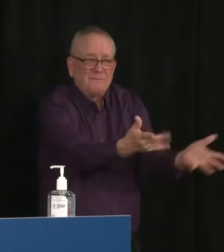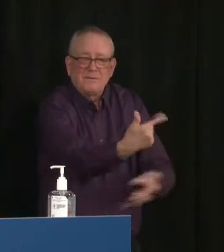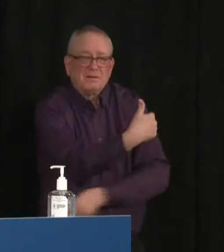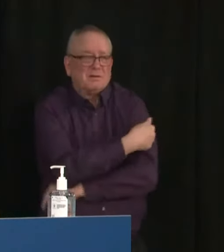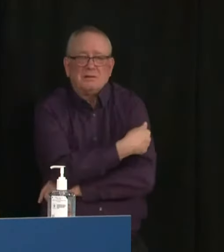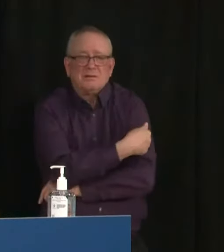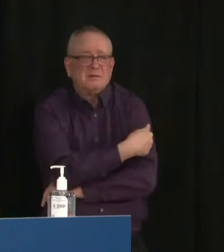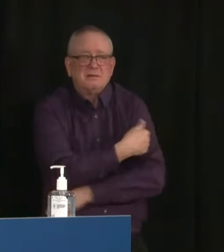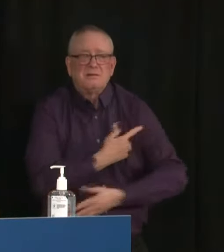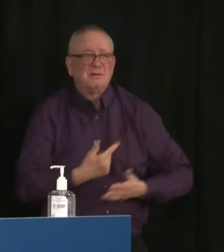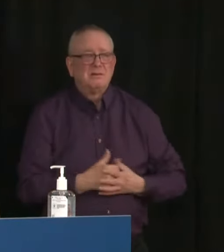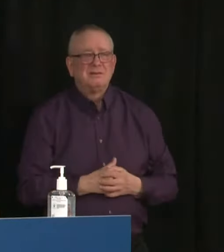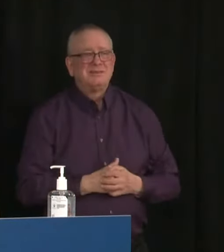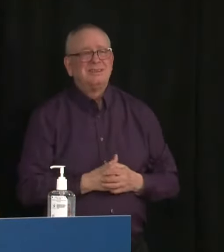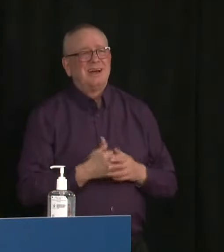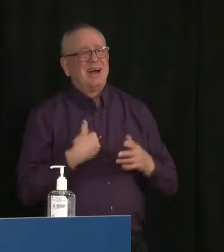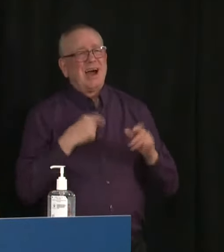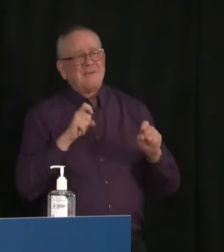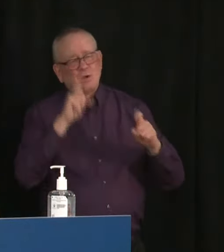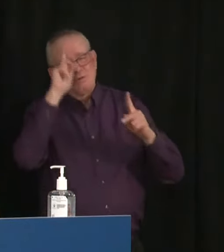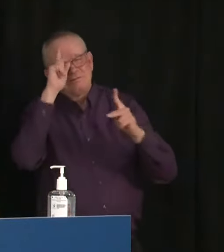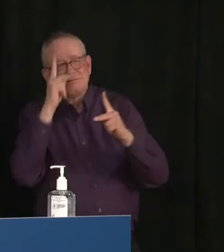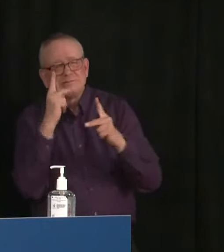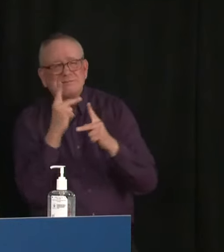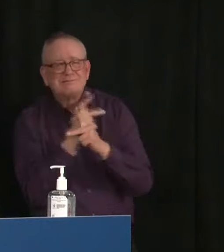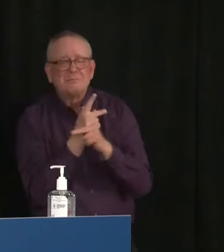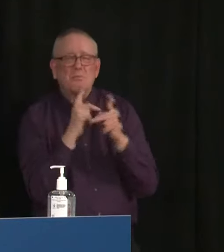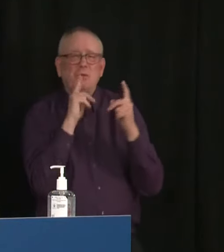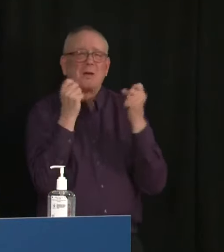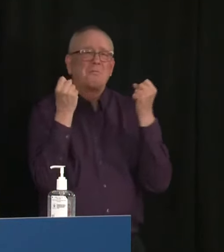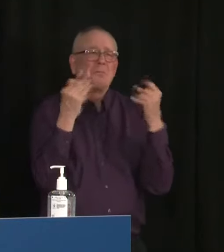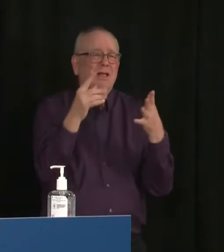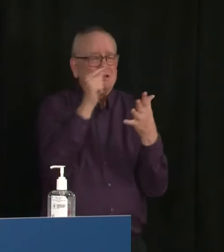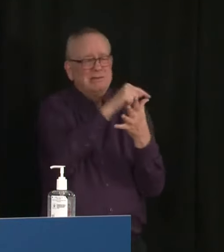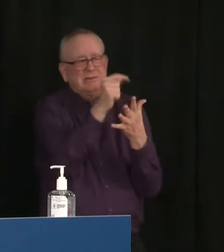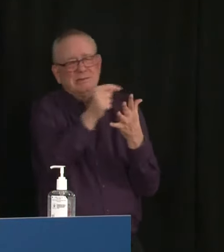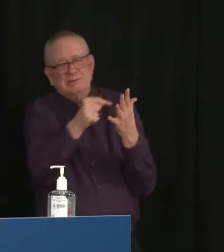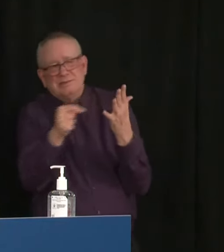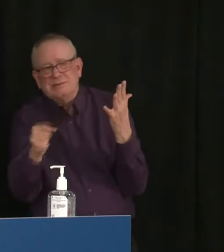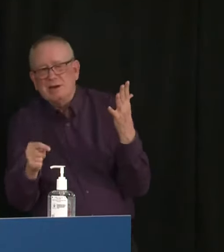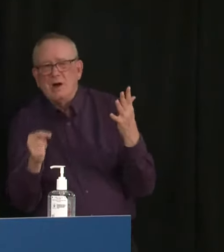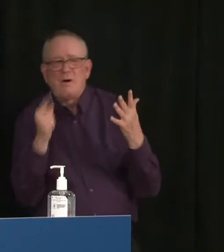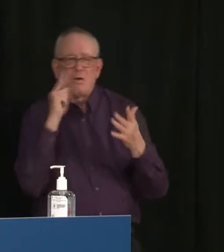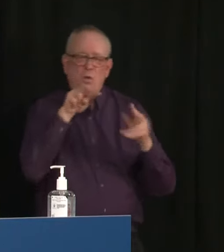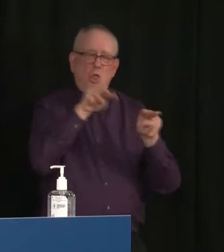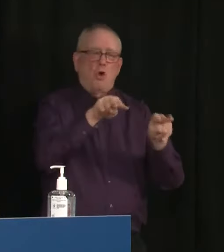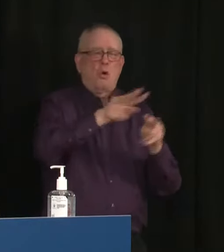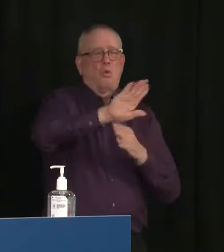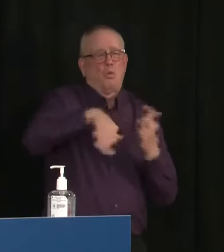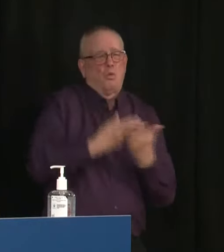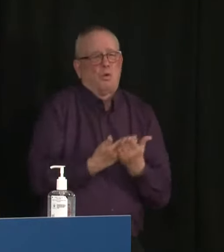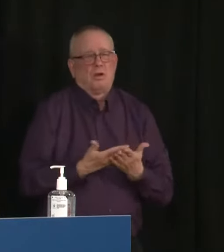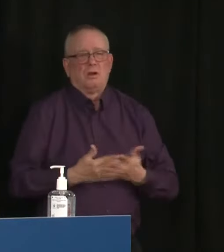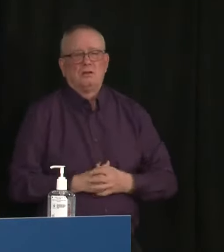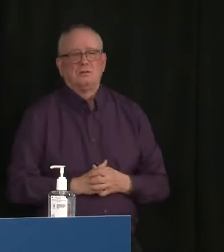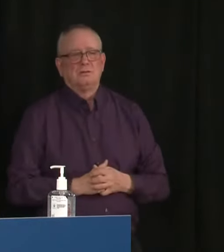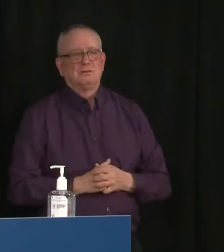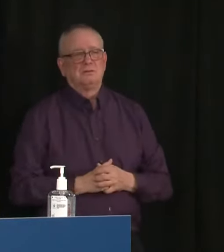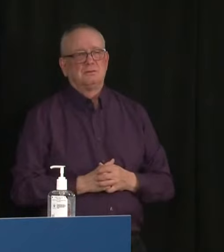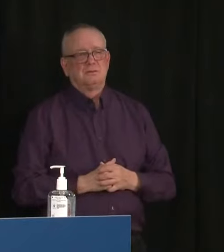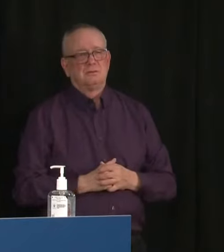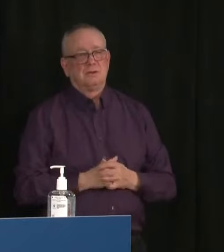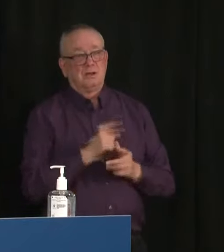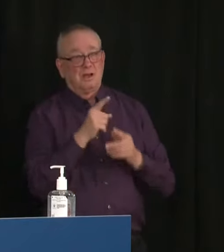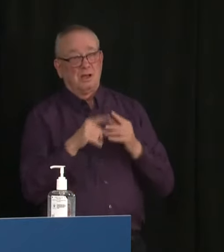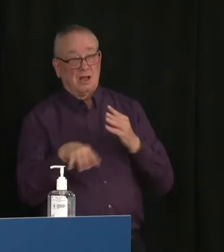options. Bill, is there a follow-up question? Yeah, just a quick one. And to your answer, but Fort McMurray